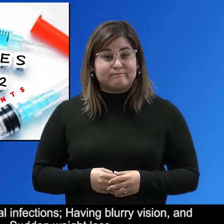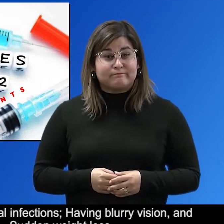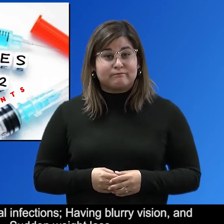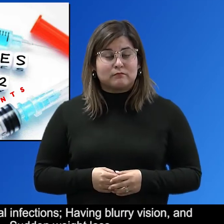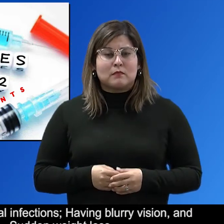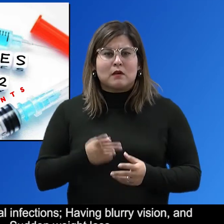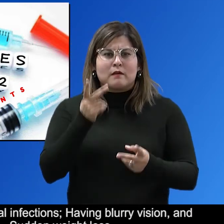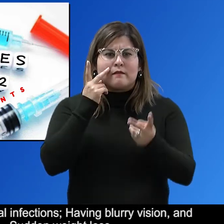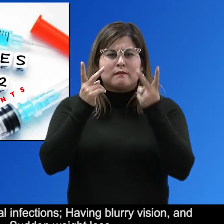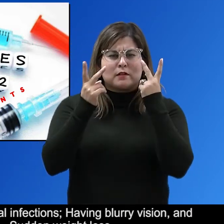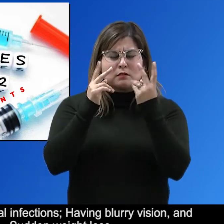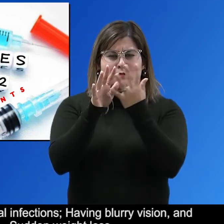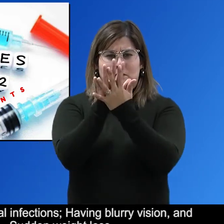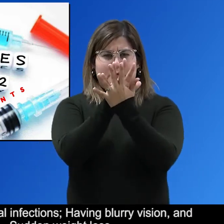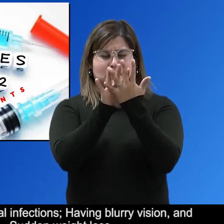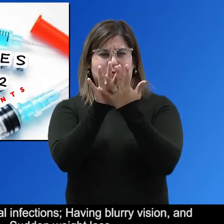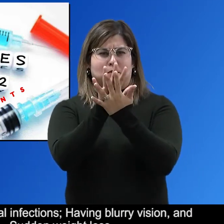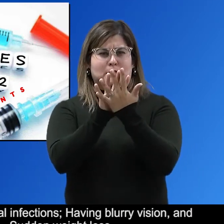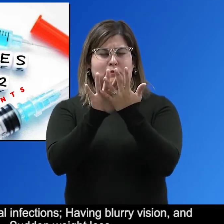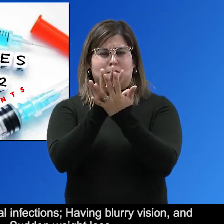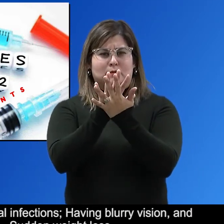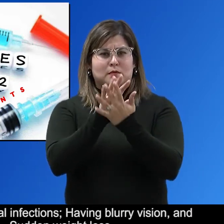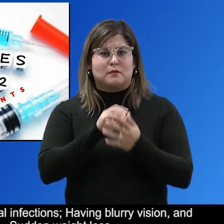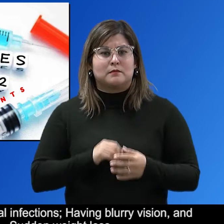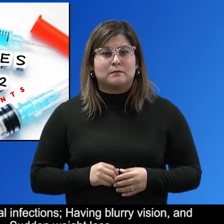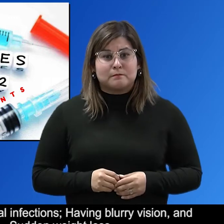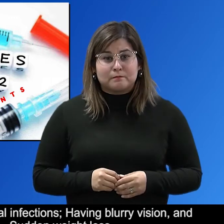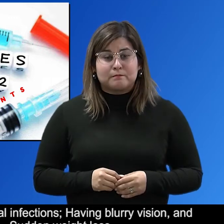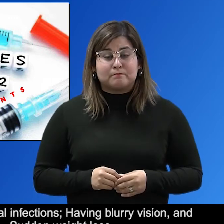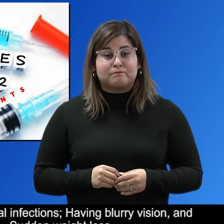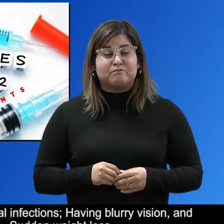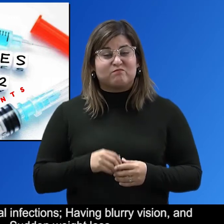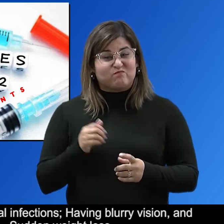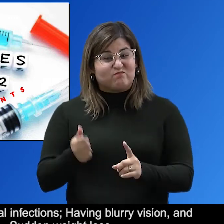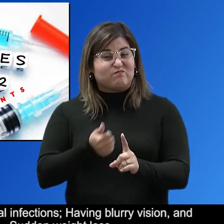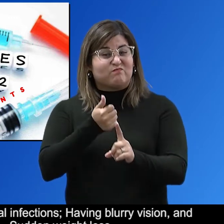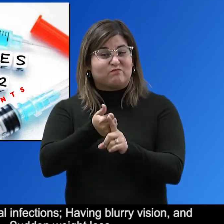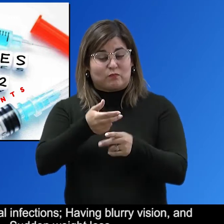having blurry vision and sudden weight loss